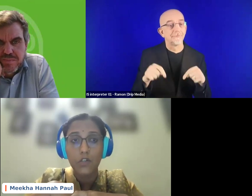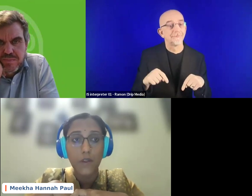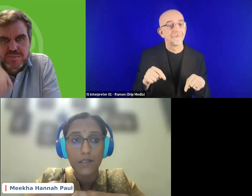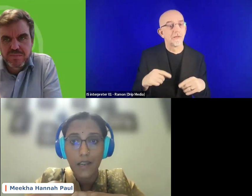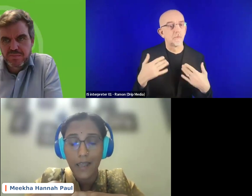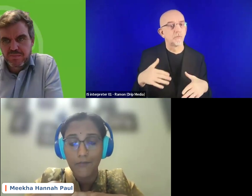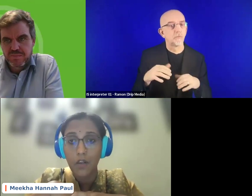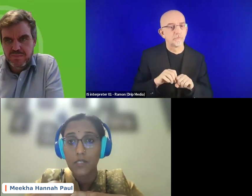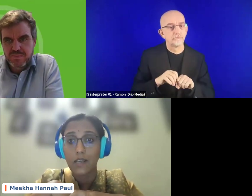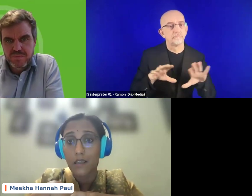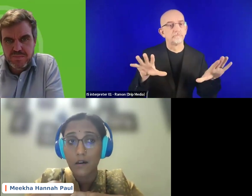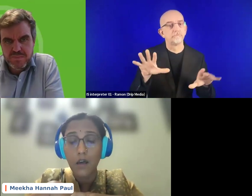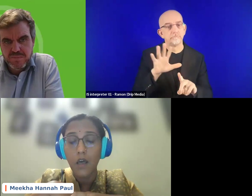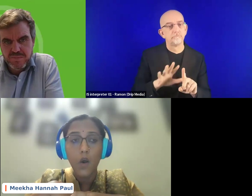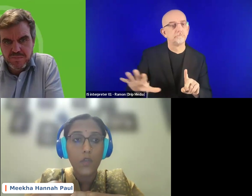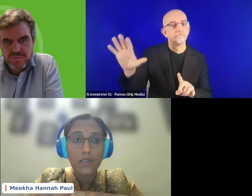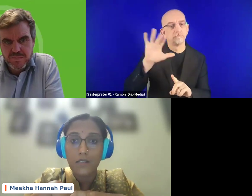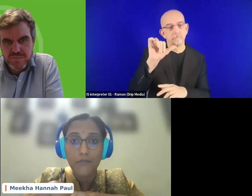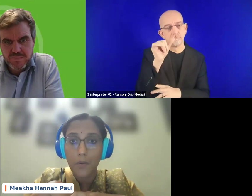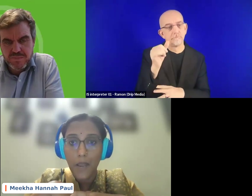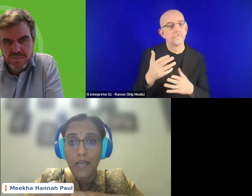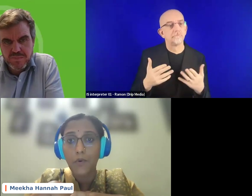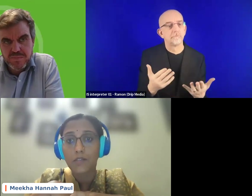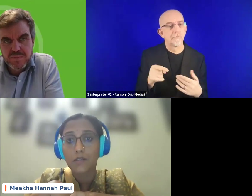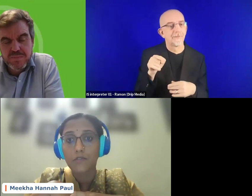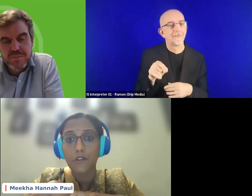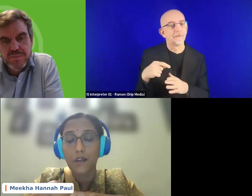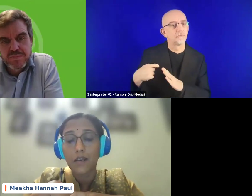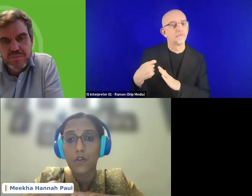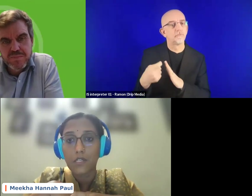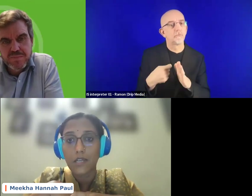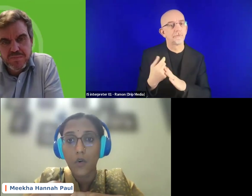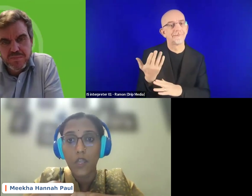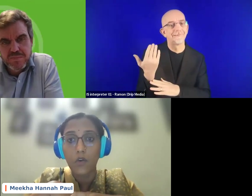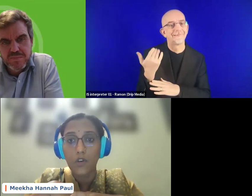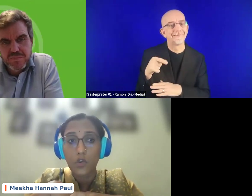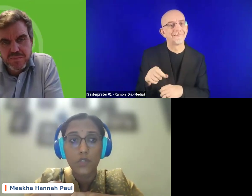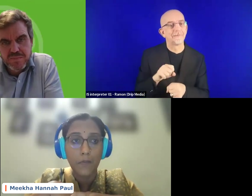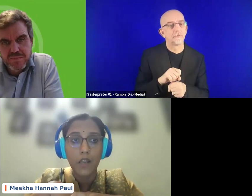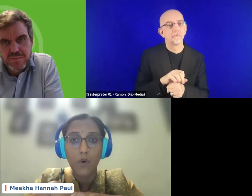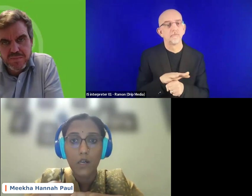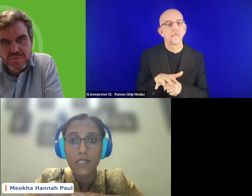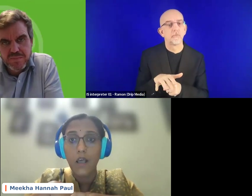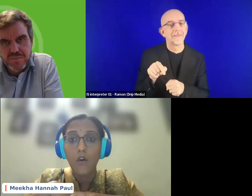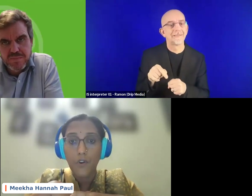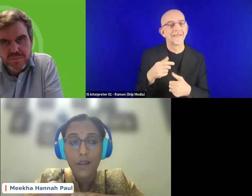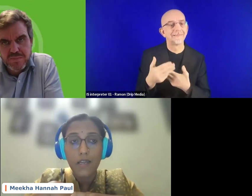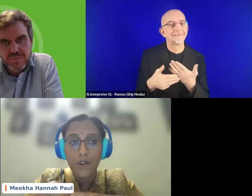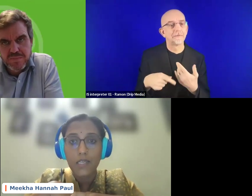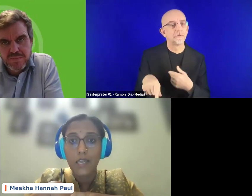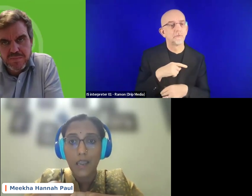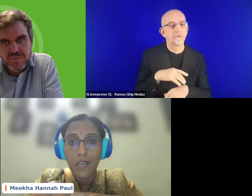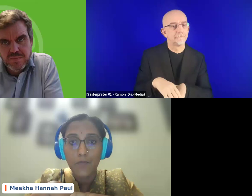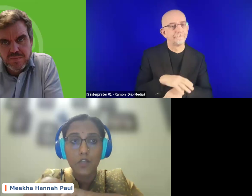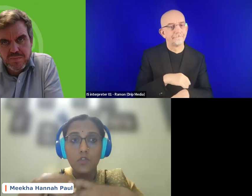really focused on strengthening livelihoods. And here, with this informed planning processes, we really looked at how we could use public works for